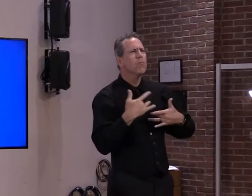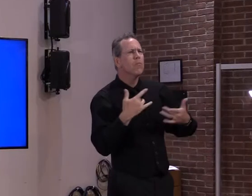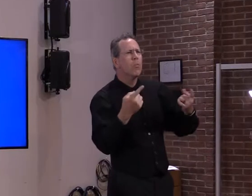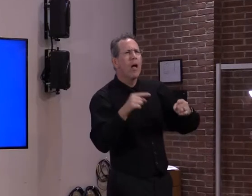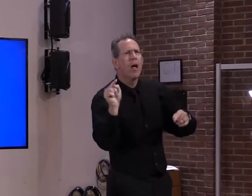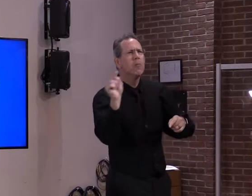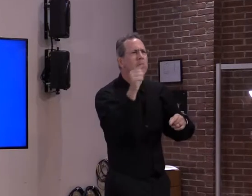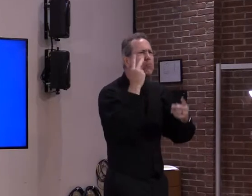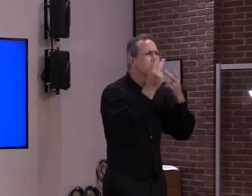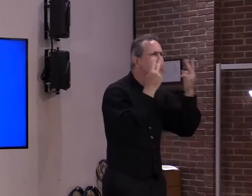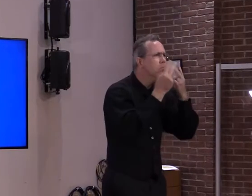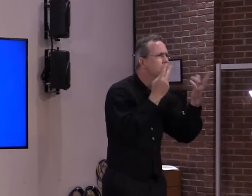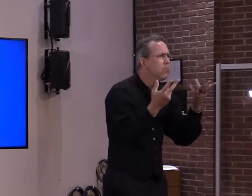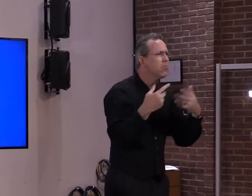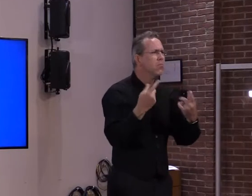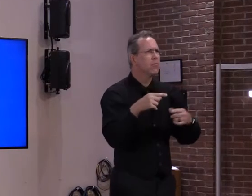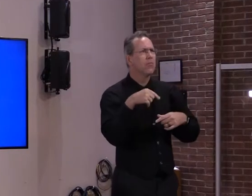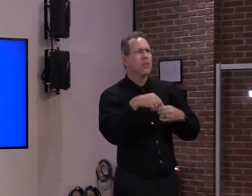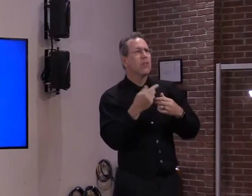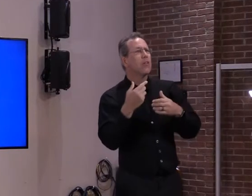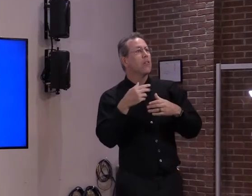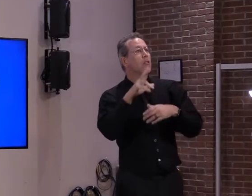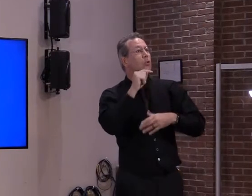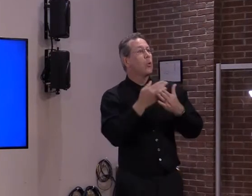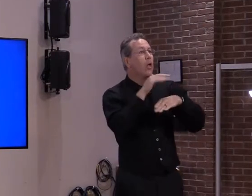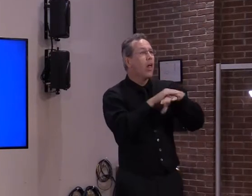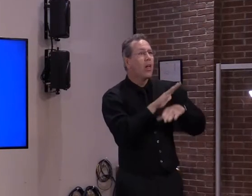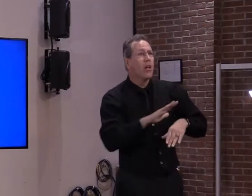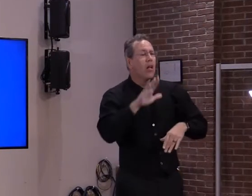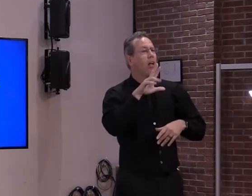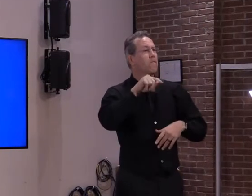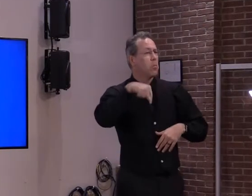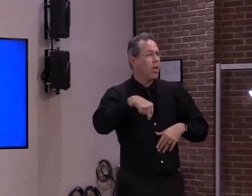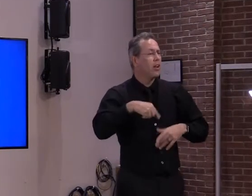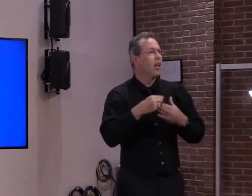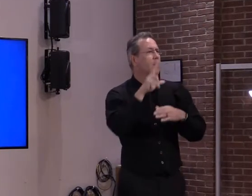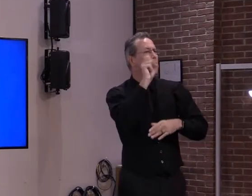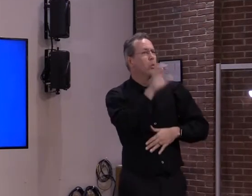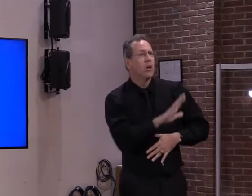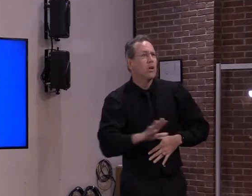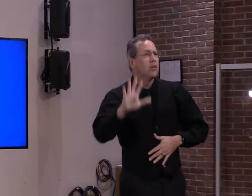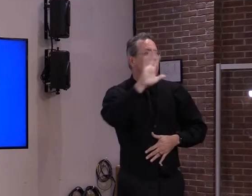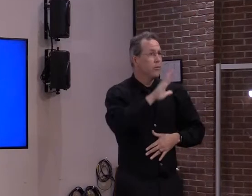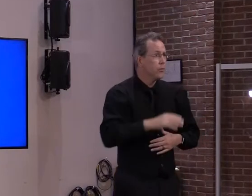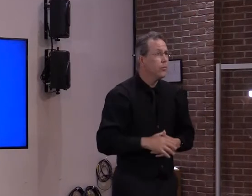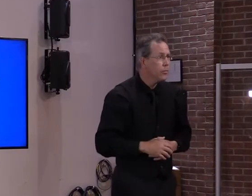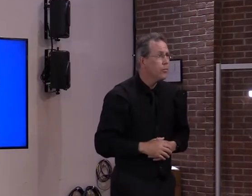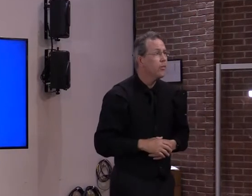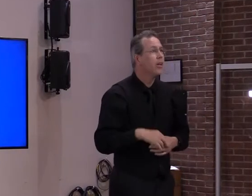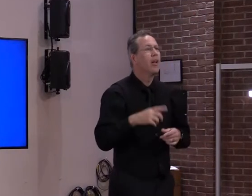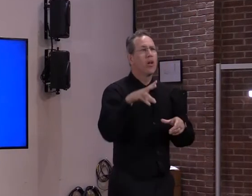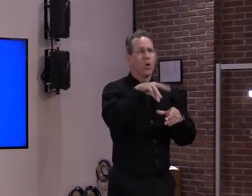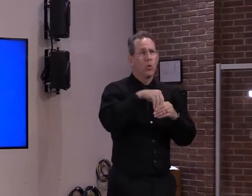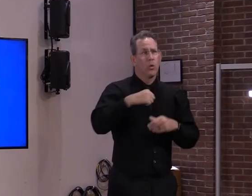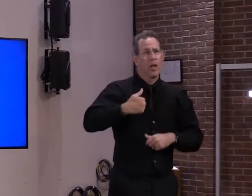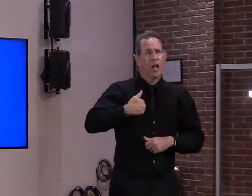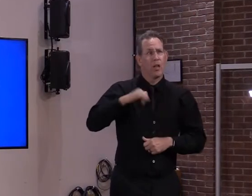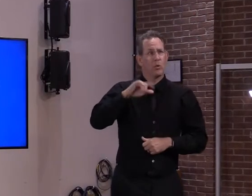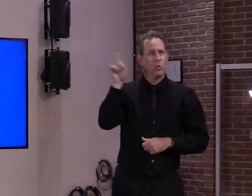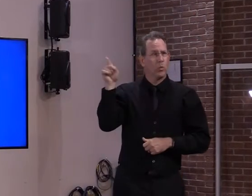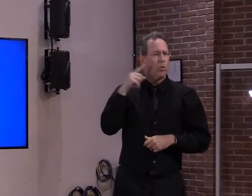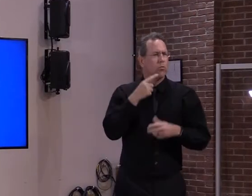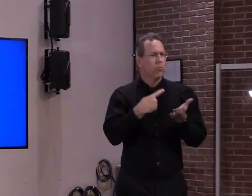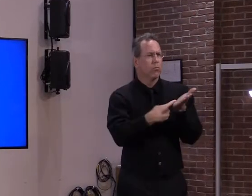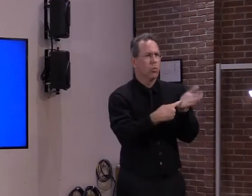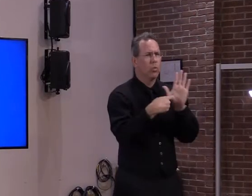in our region, then provide a brief update on the COVID-19 situation in Canada, and then also highlight some data out of the